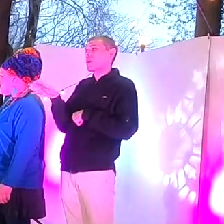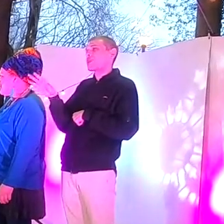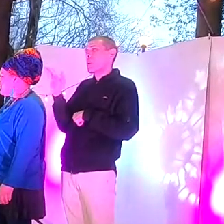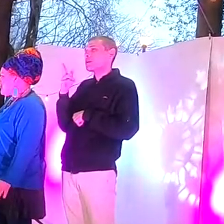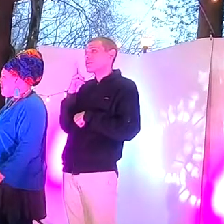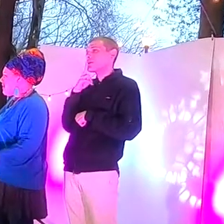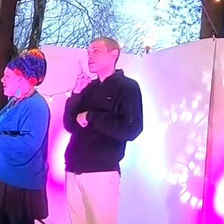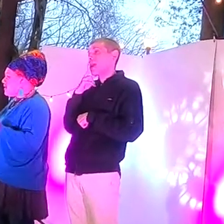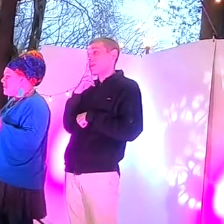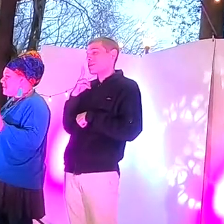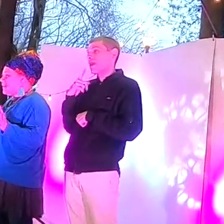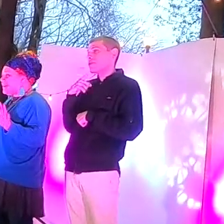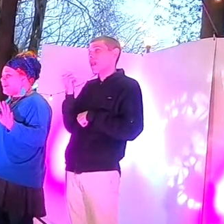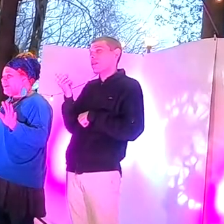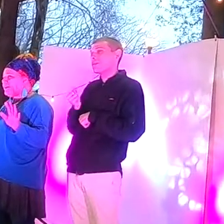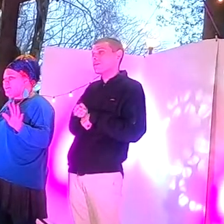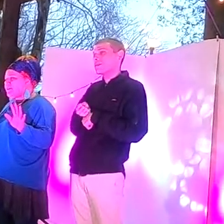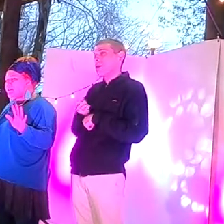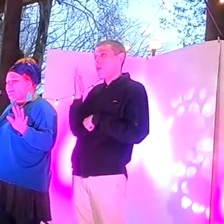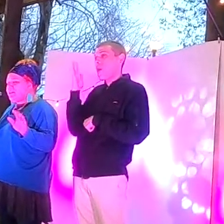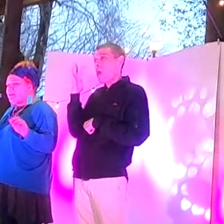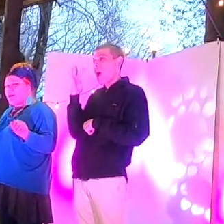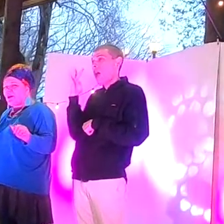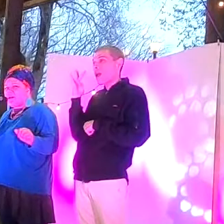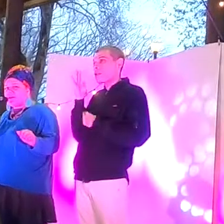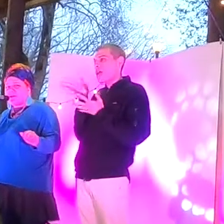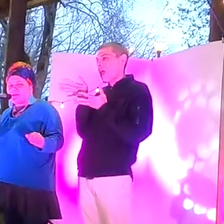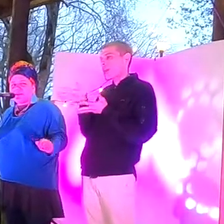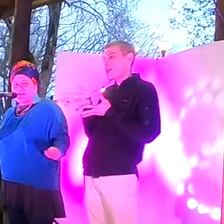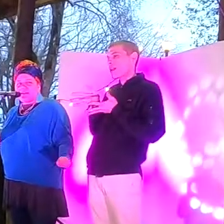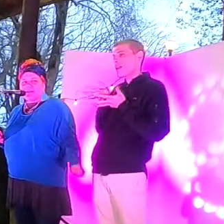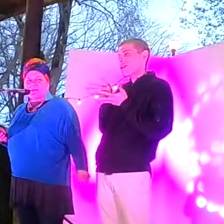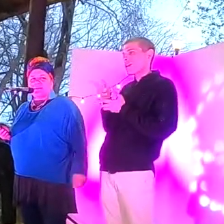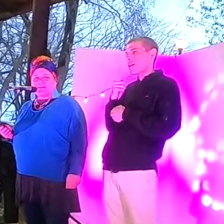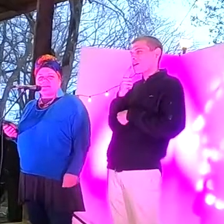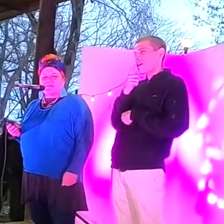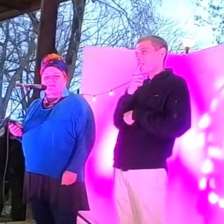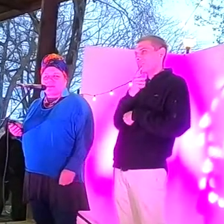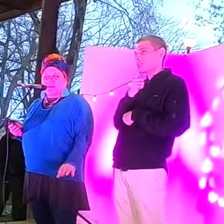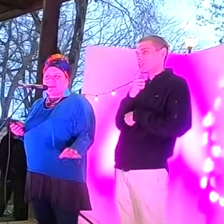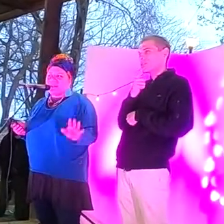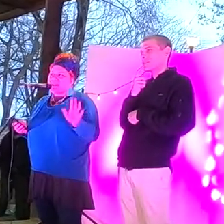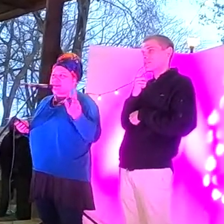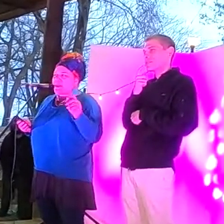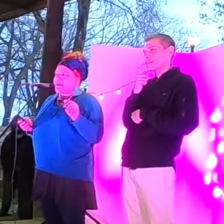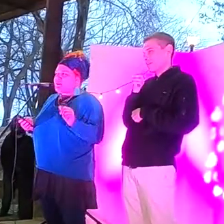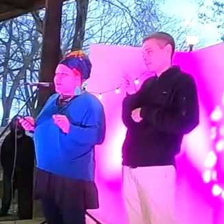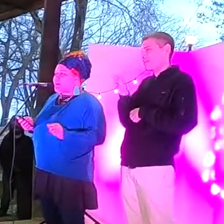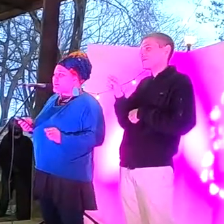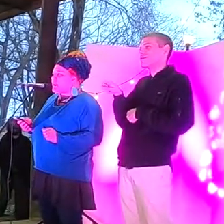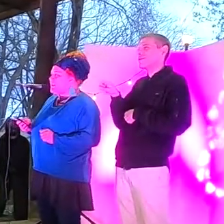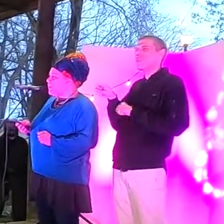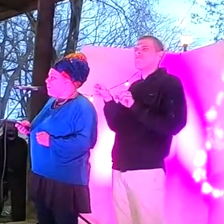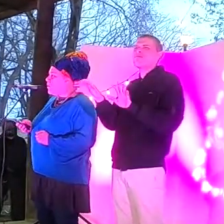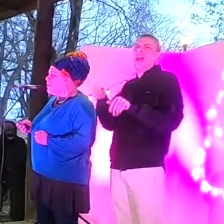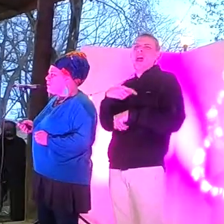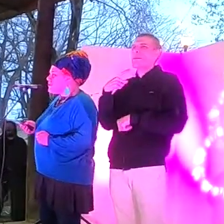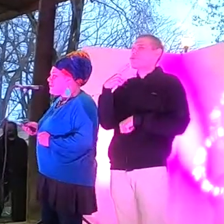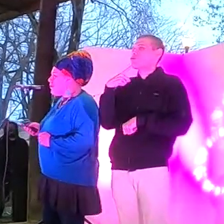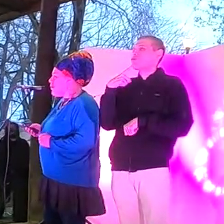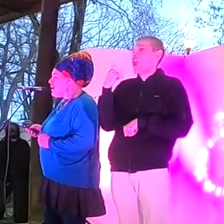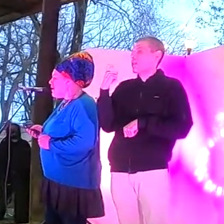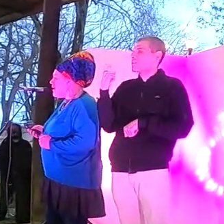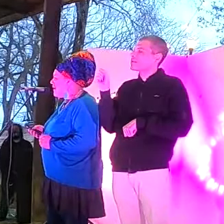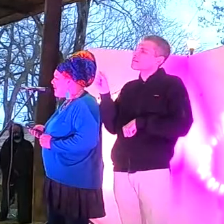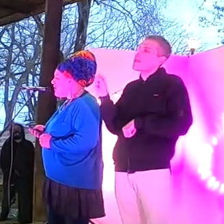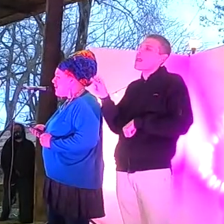cigarettes, 'cause they linger on her lips. Yes, I'm jealous, I suppose,